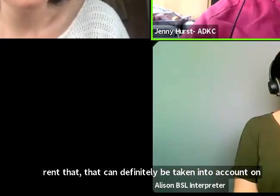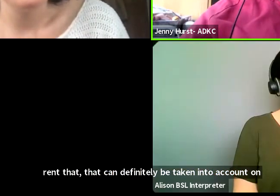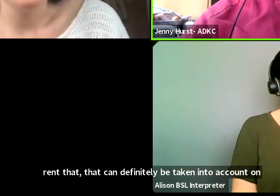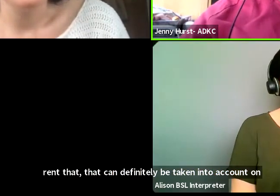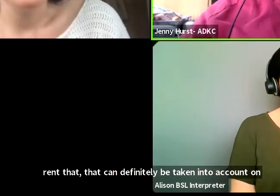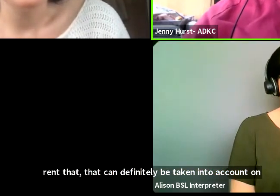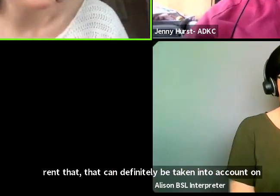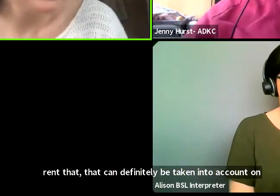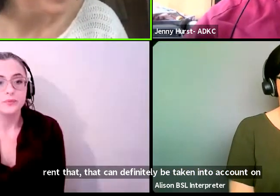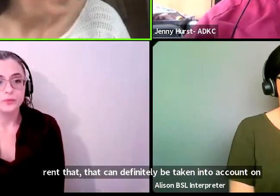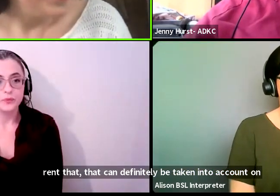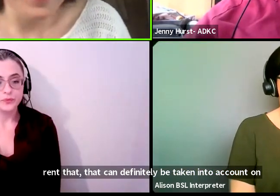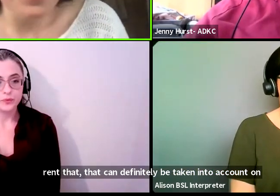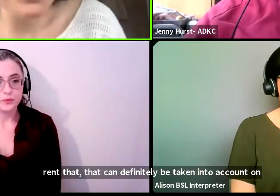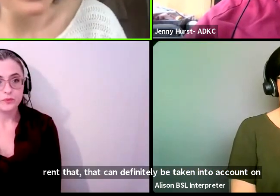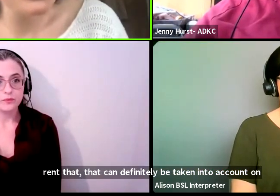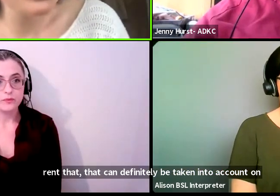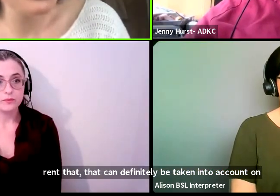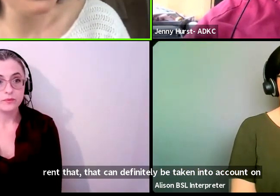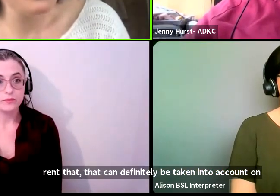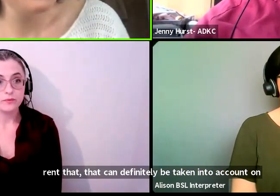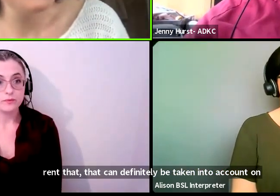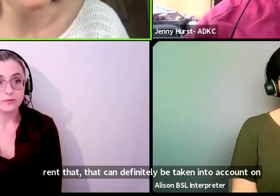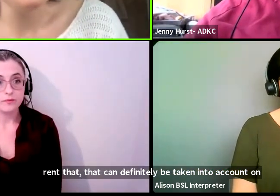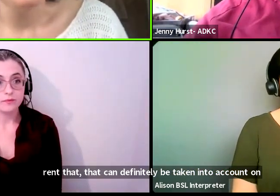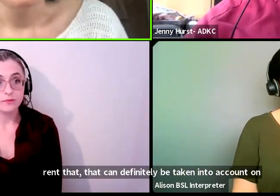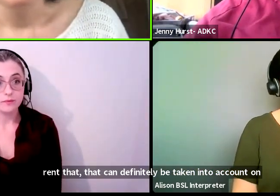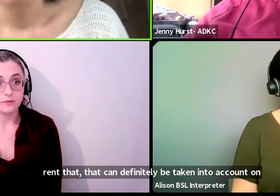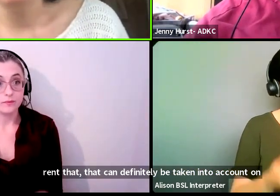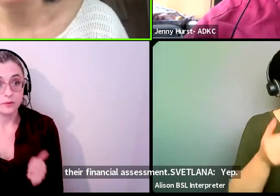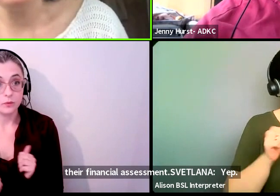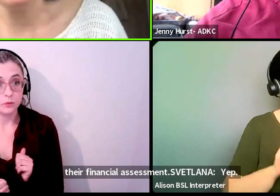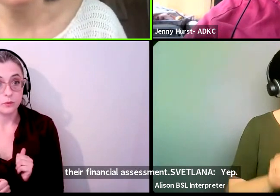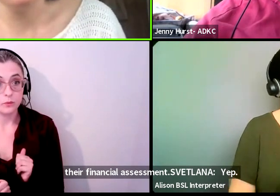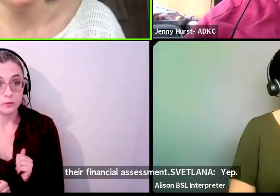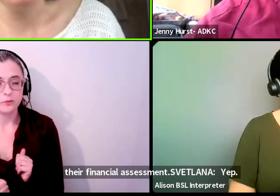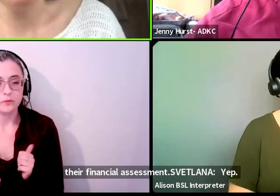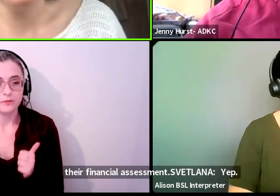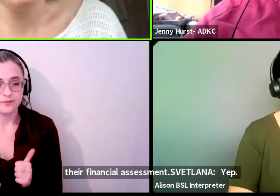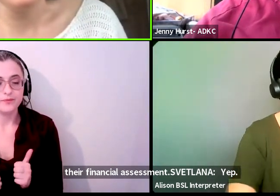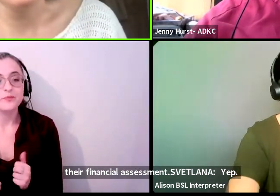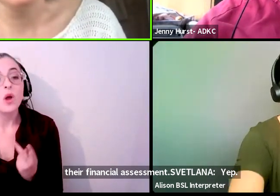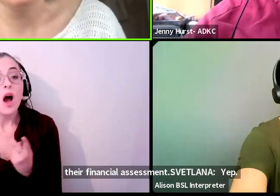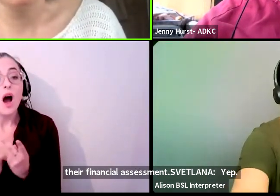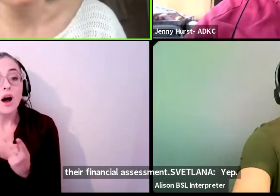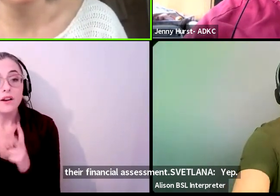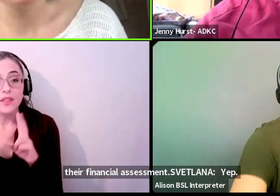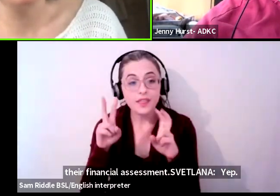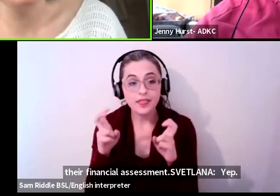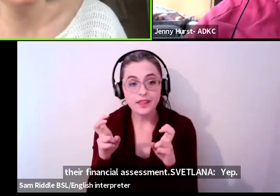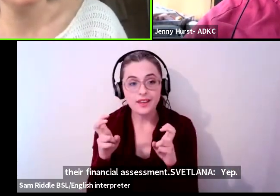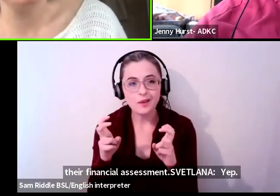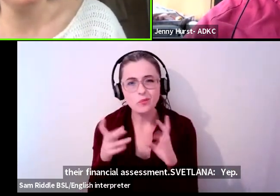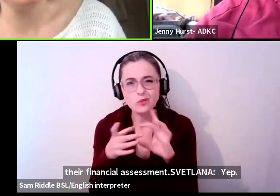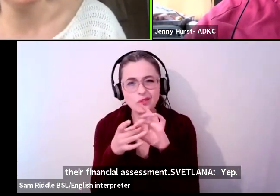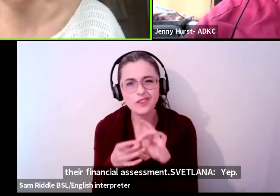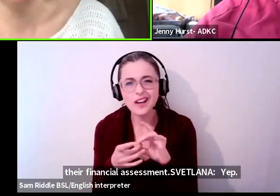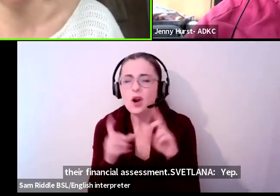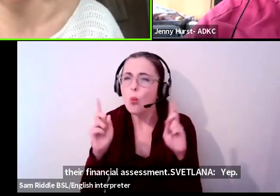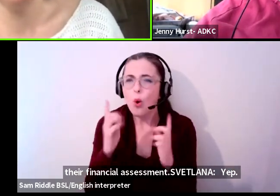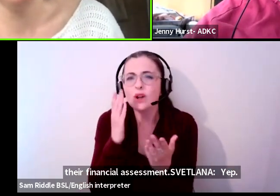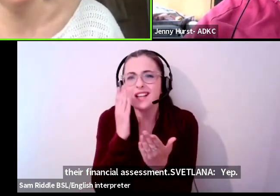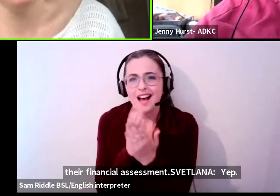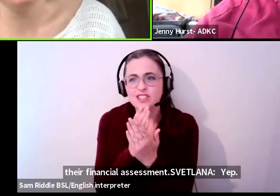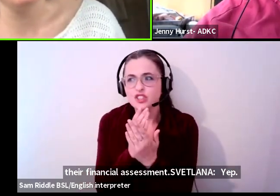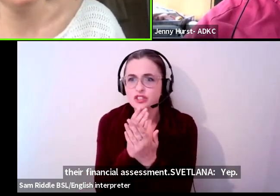Yeah, thanks. And there was also another theme, which is what can be classed as DRI. I saw the question about kind